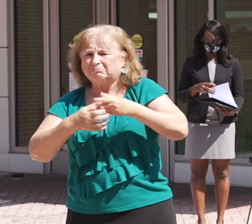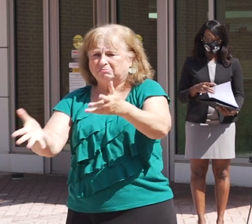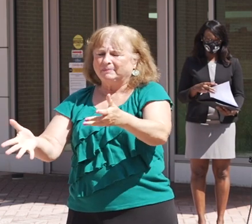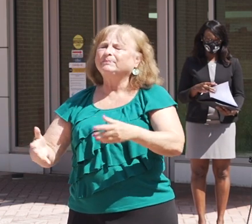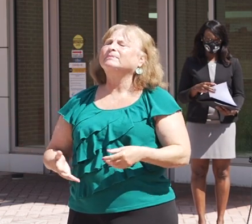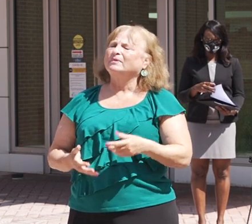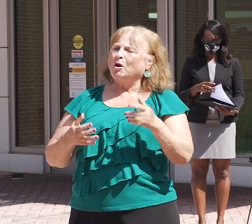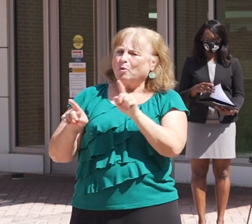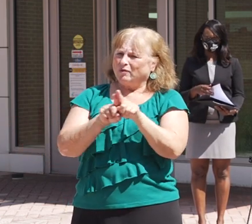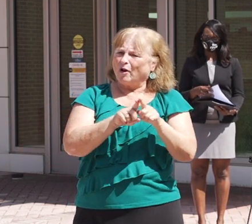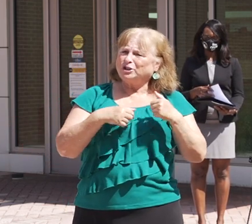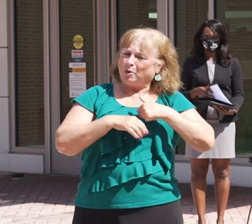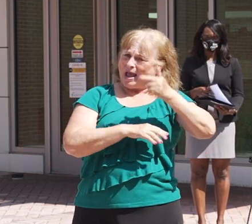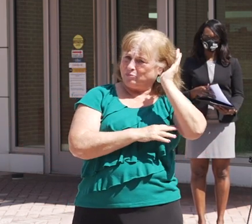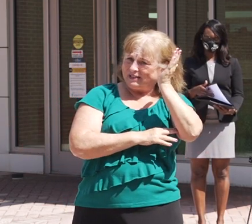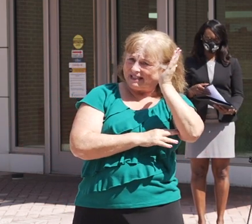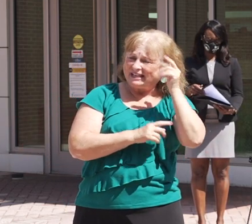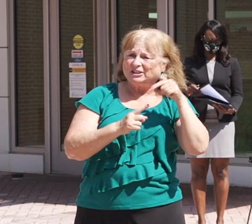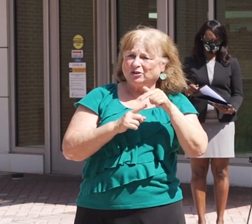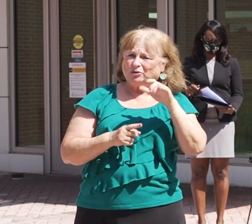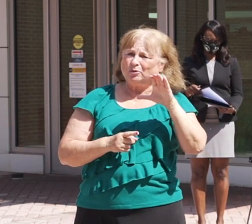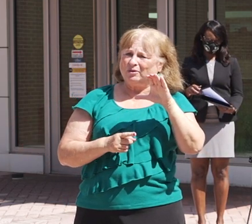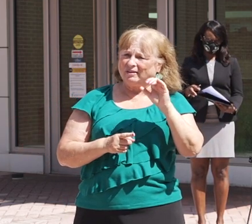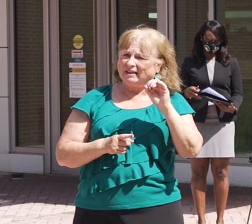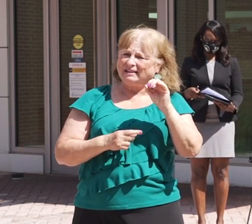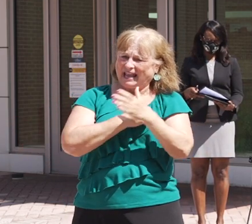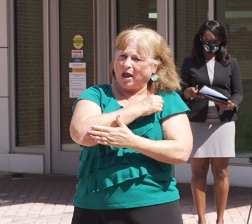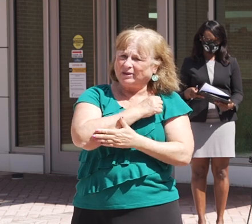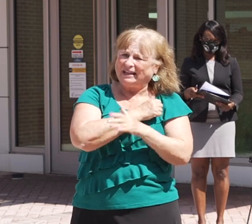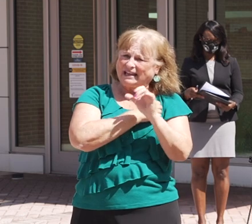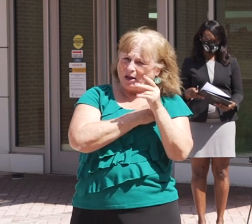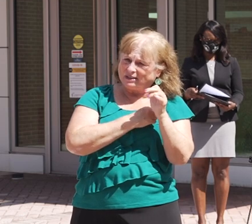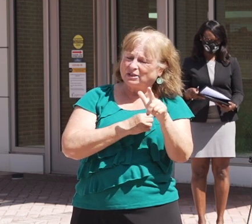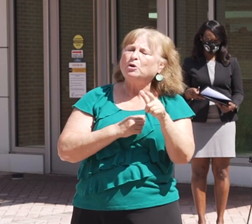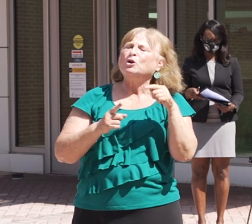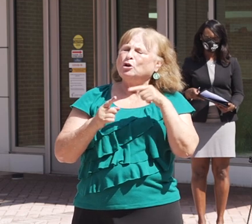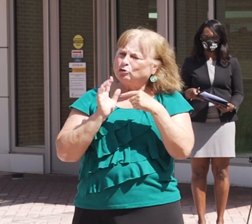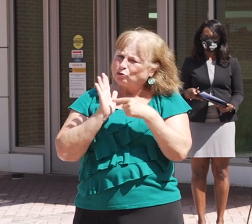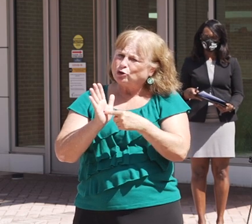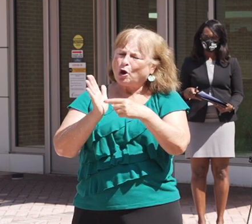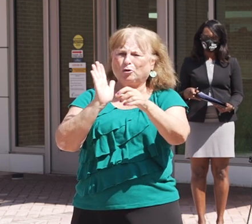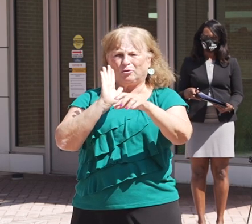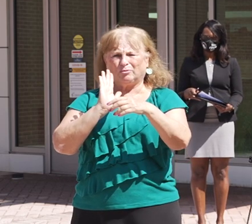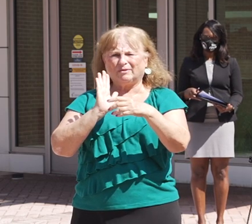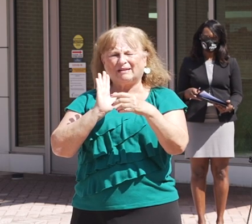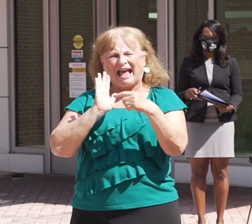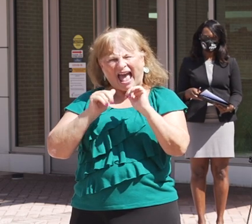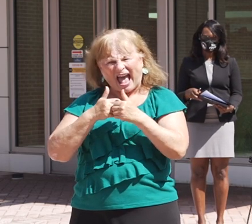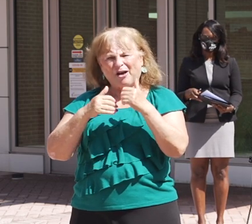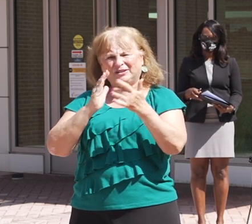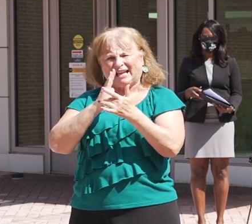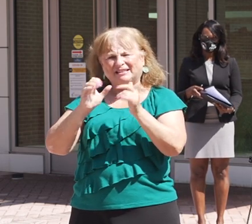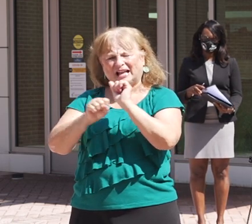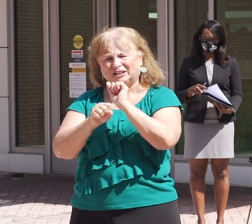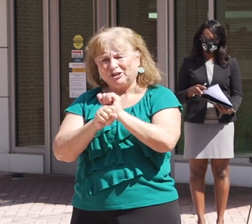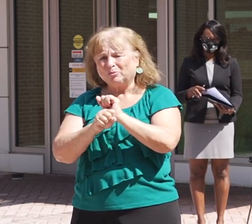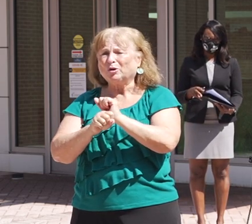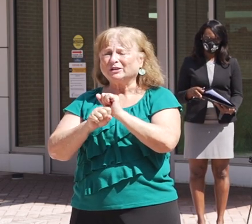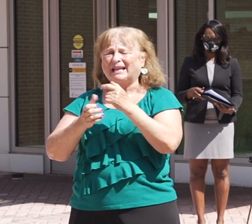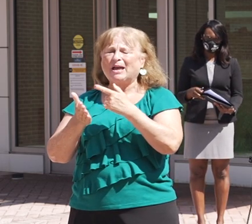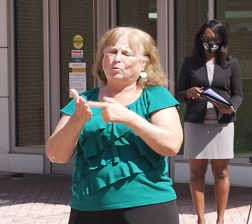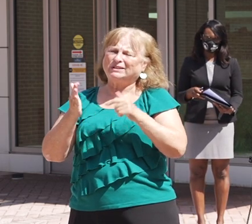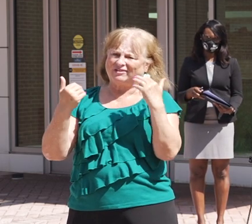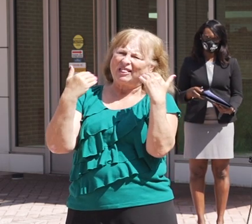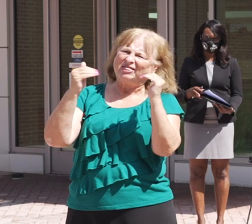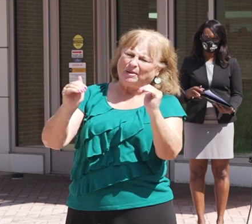had presentations to the County Council members and the County Executive to show them the technology and the limits of the